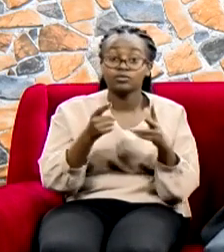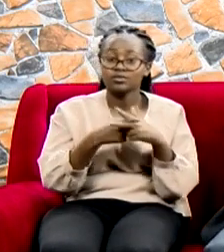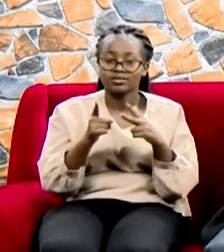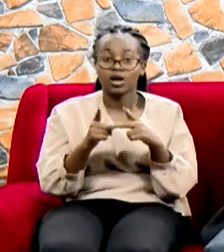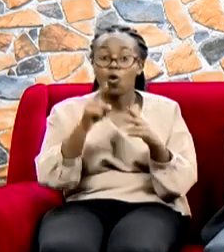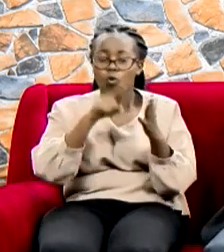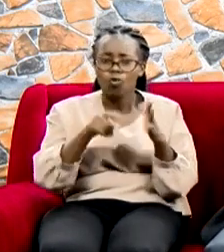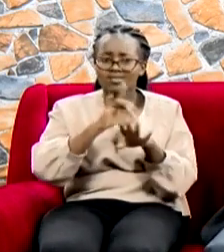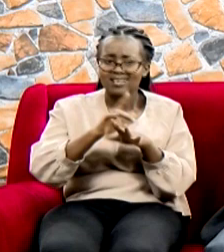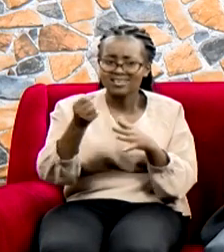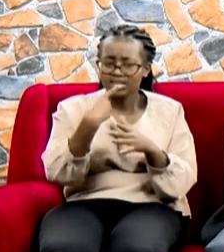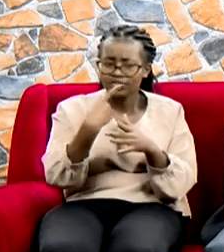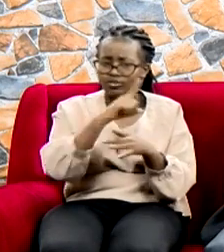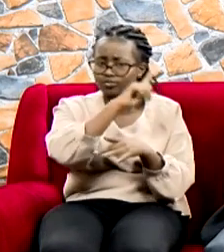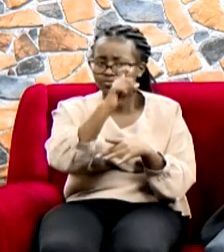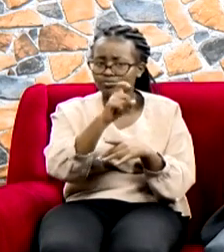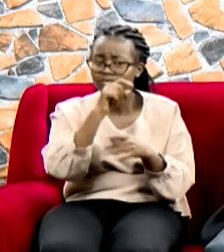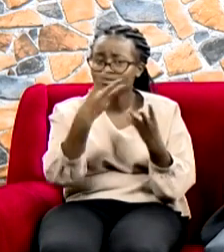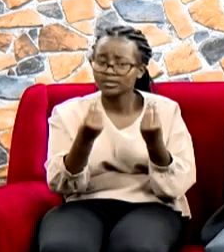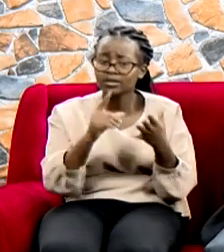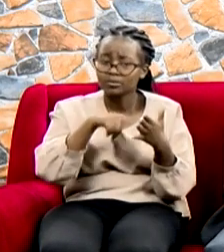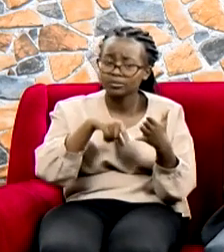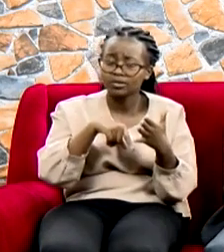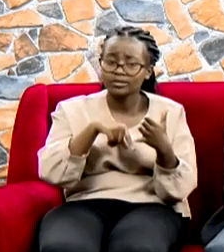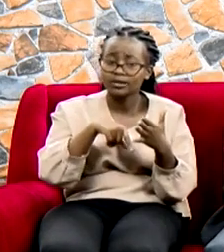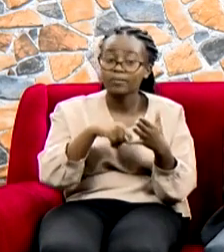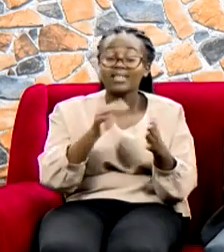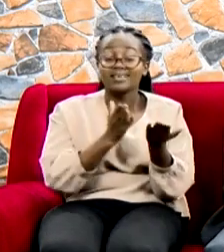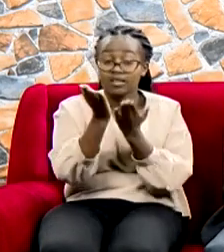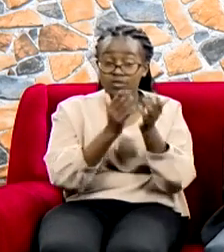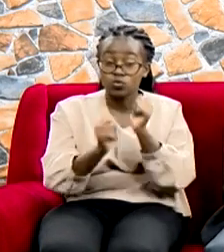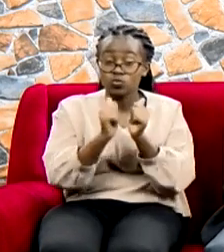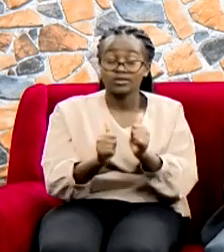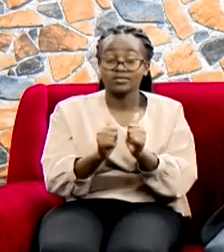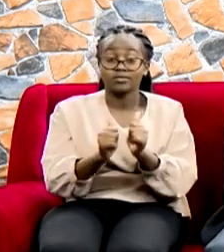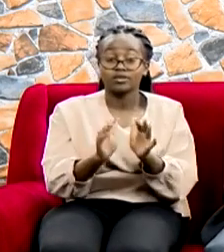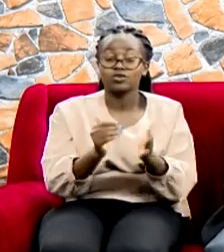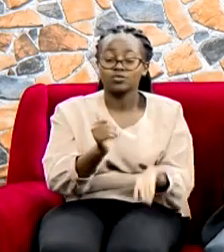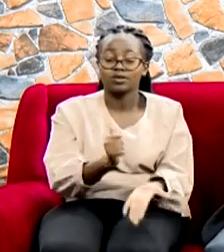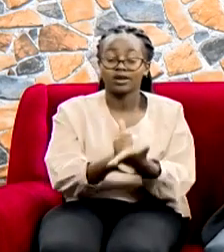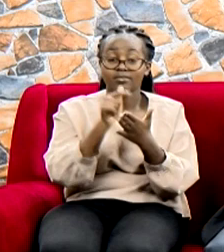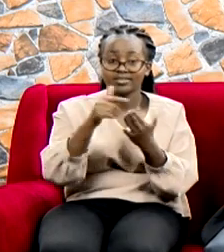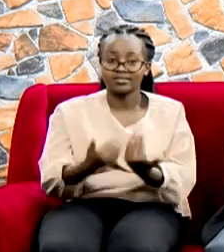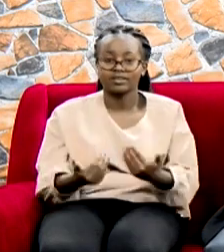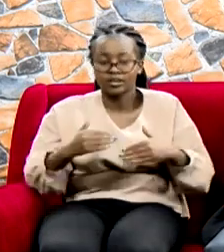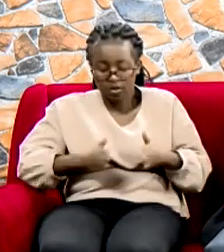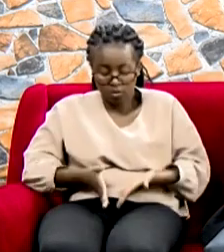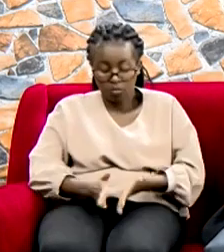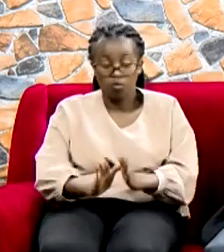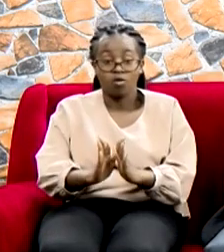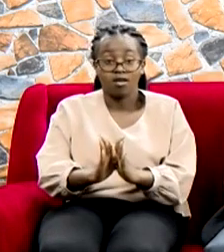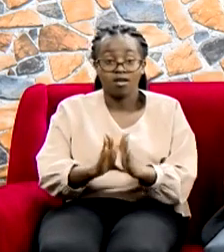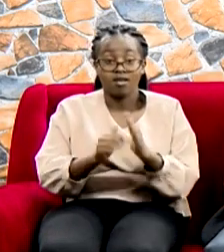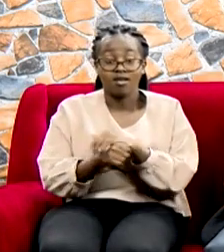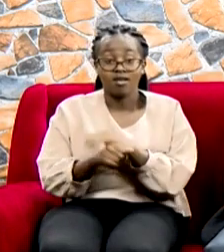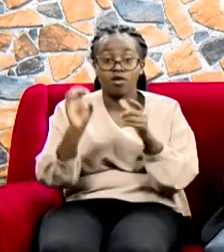what is early intervention? Early intervention simply means the services that are usually designed to help the child born at risk and